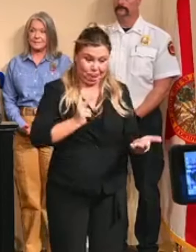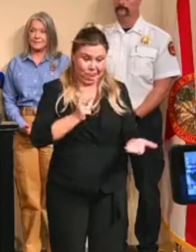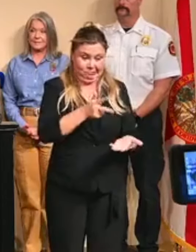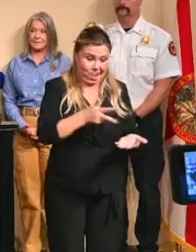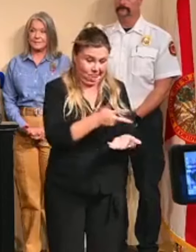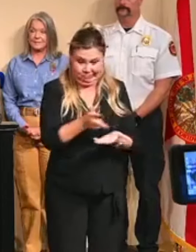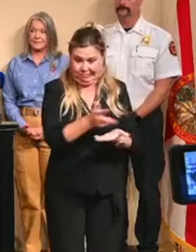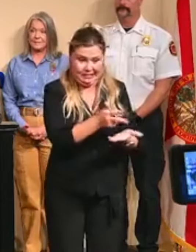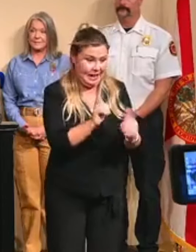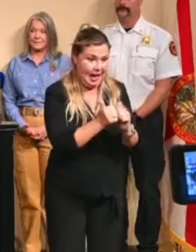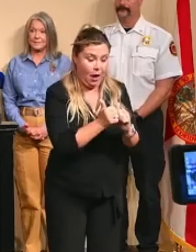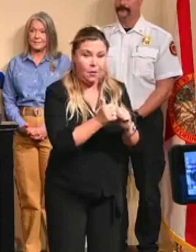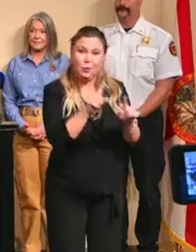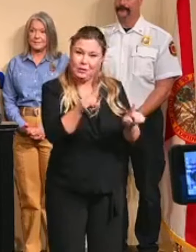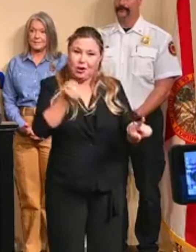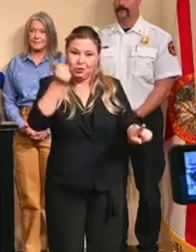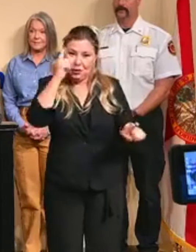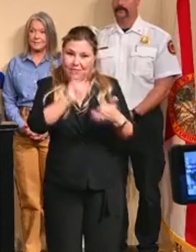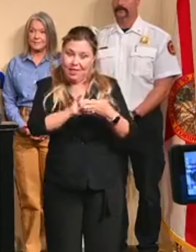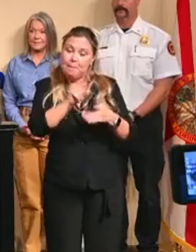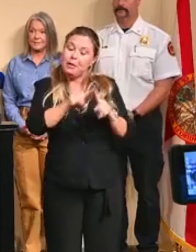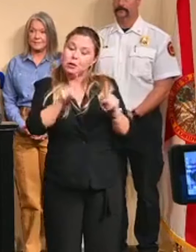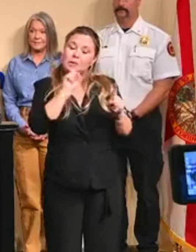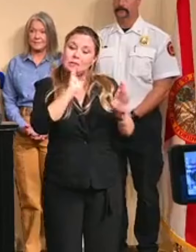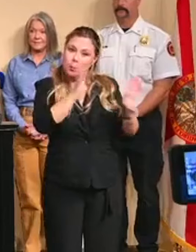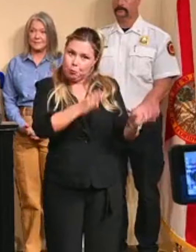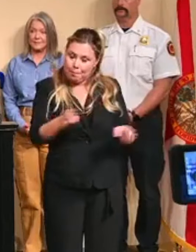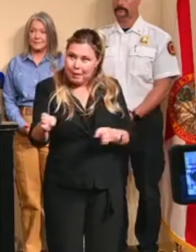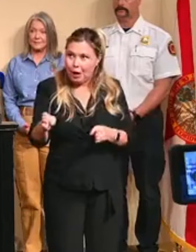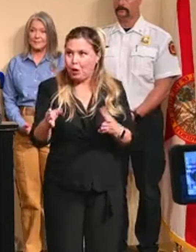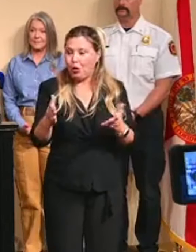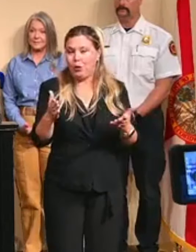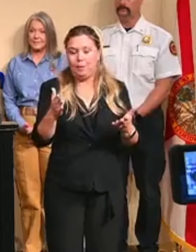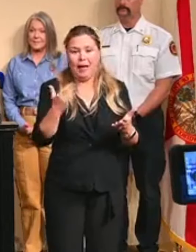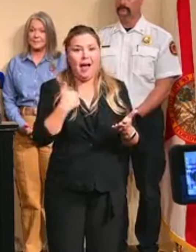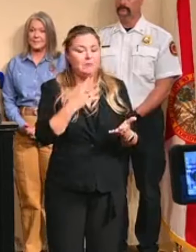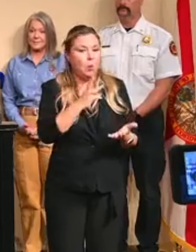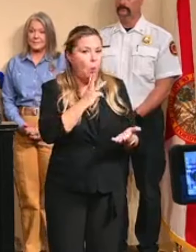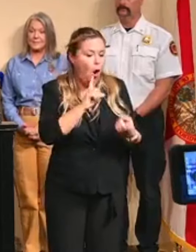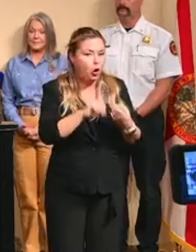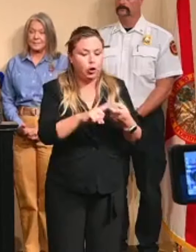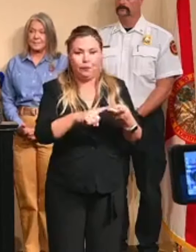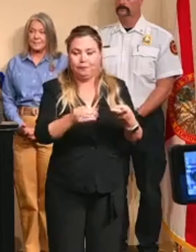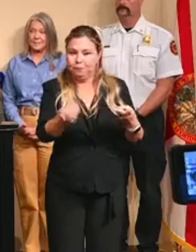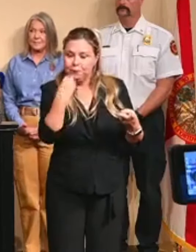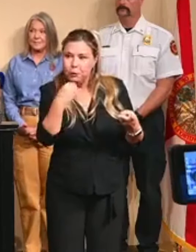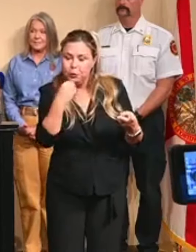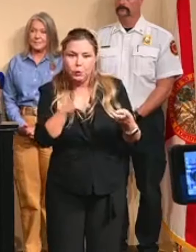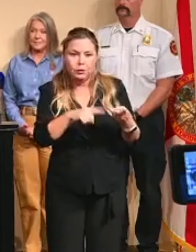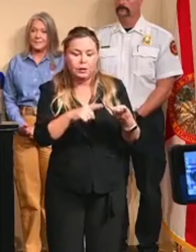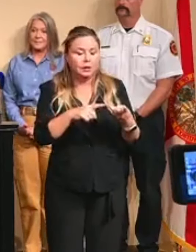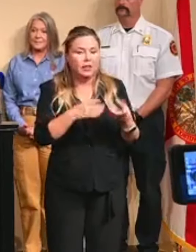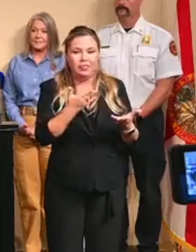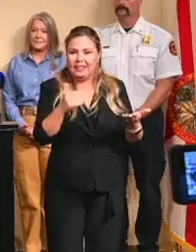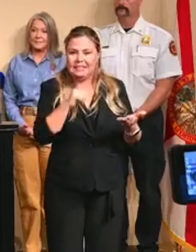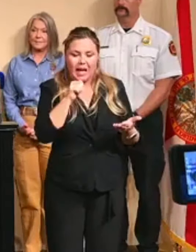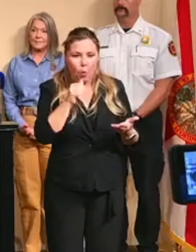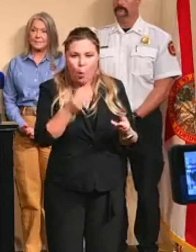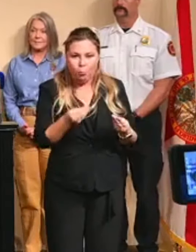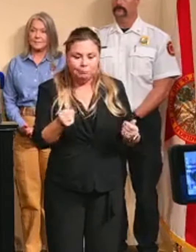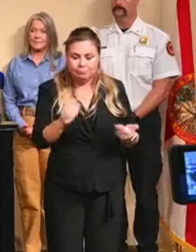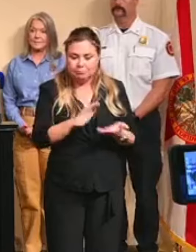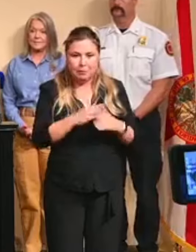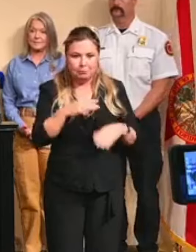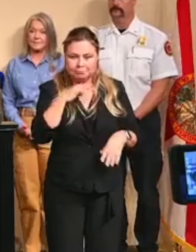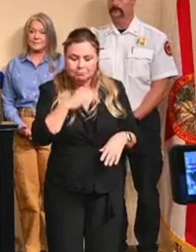that. But if you are, you need to prepare by, again, having some water, food, things that are non-perishable that you can sustain